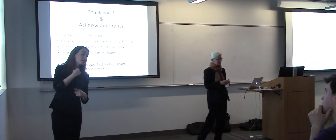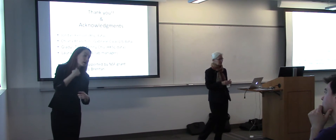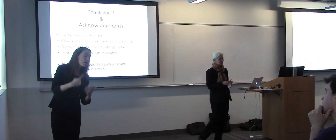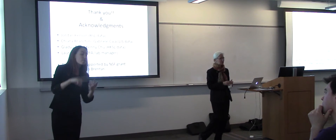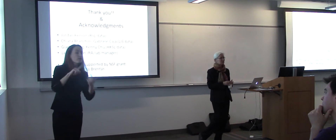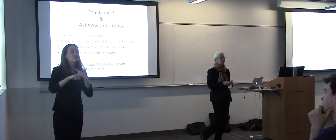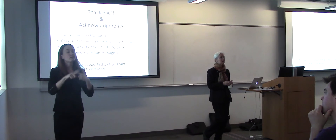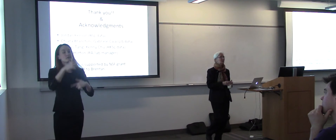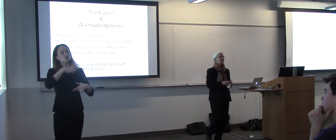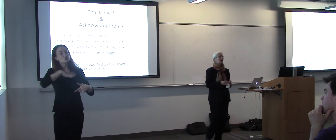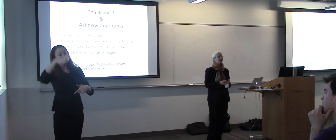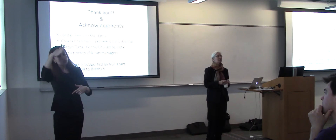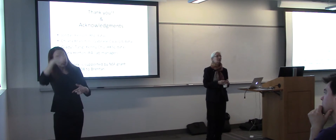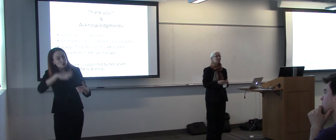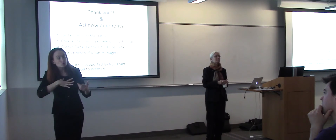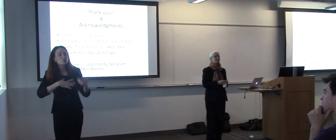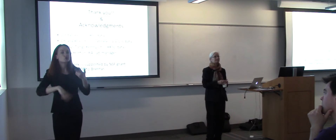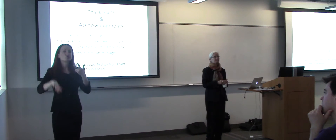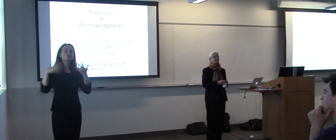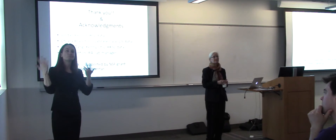generational variation,